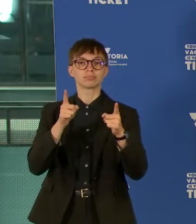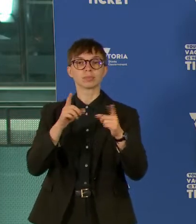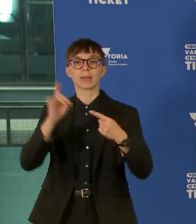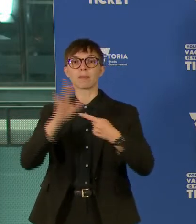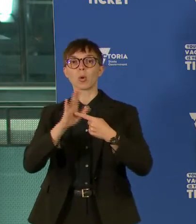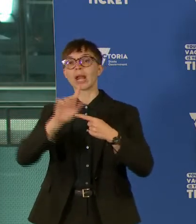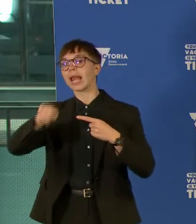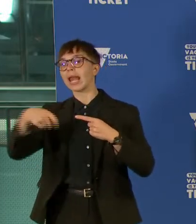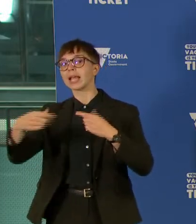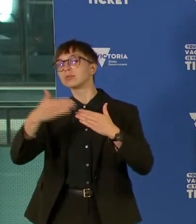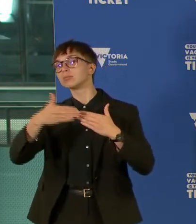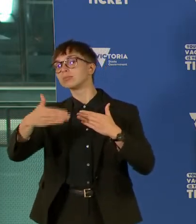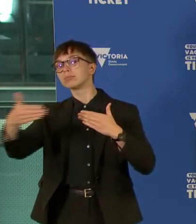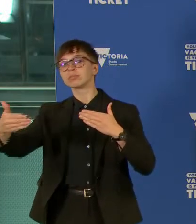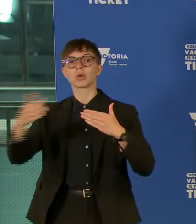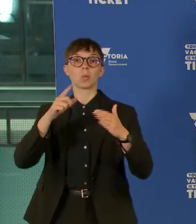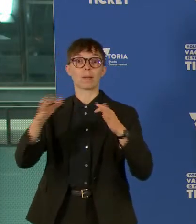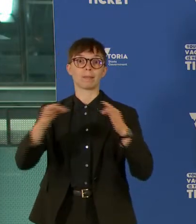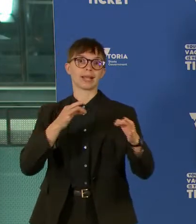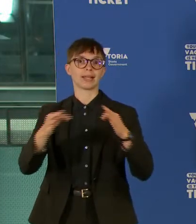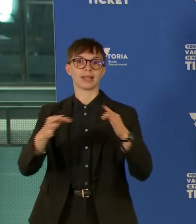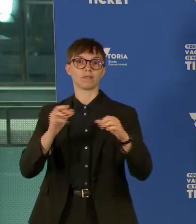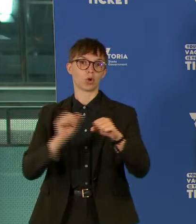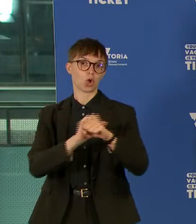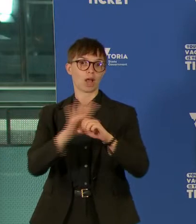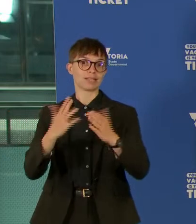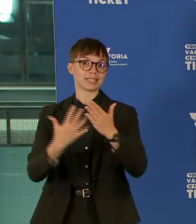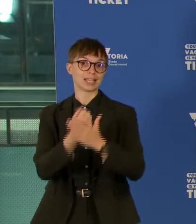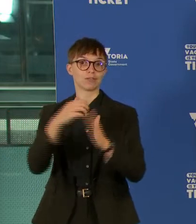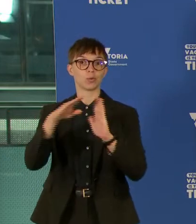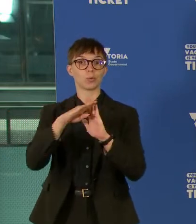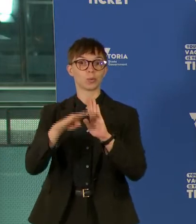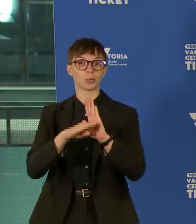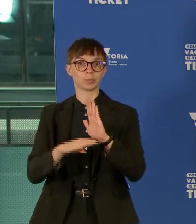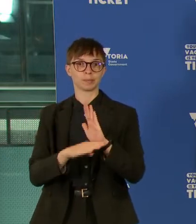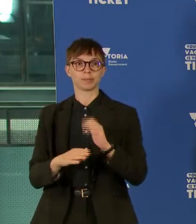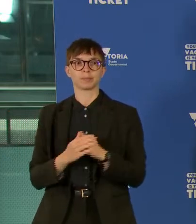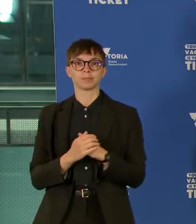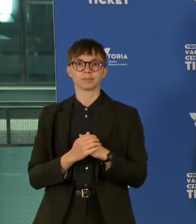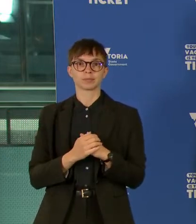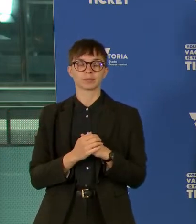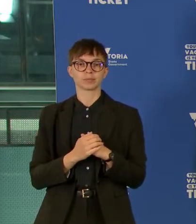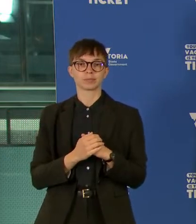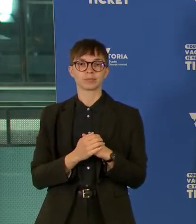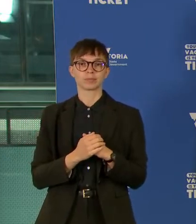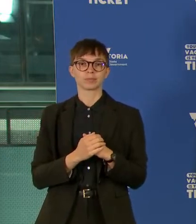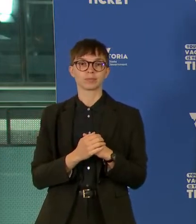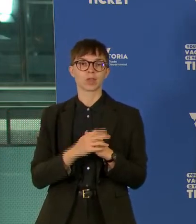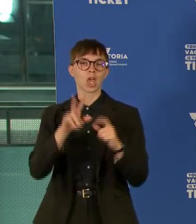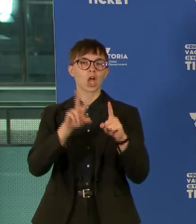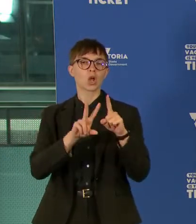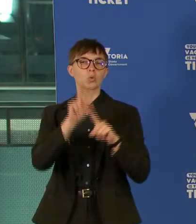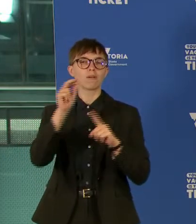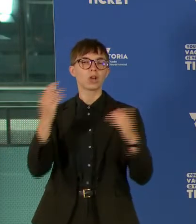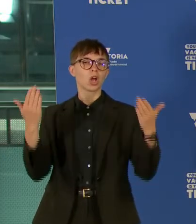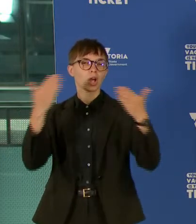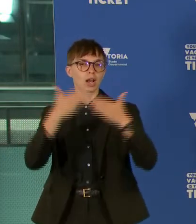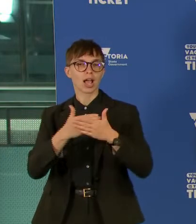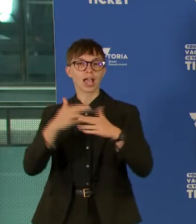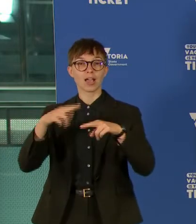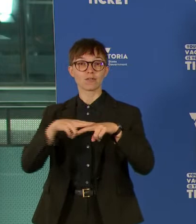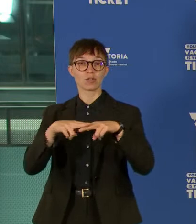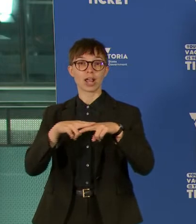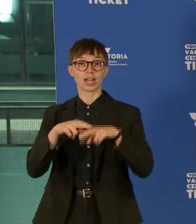steps over the coming days. So from 11:59 p.m. on Friday,